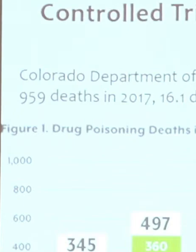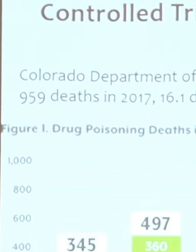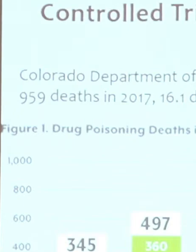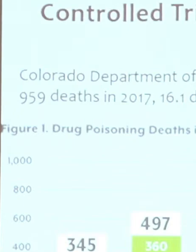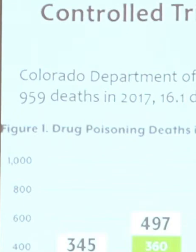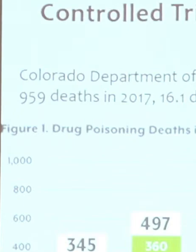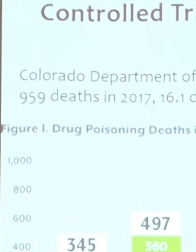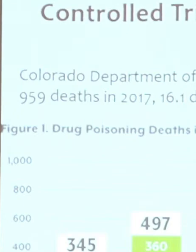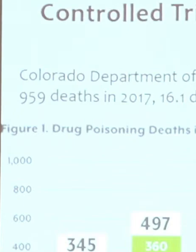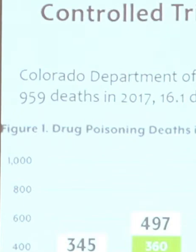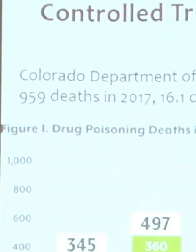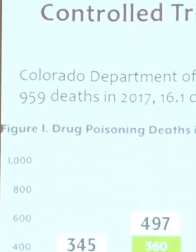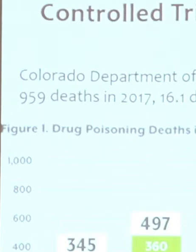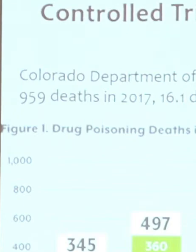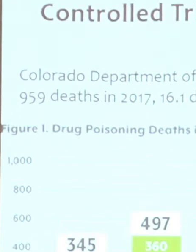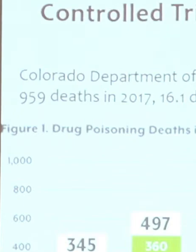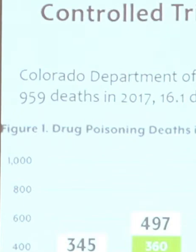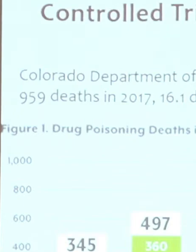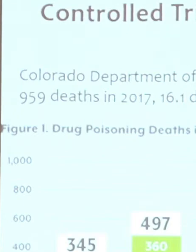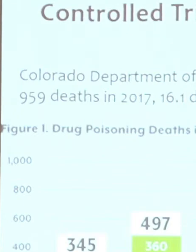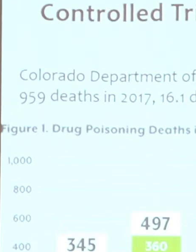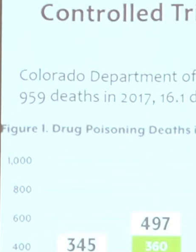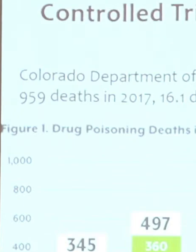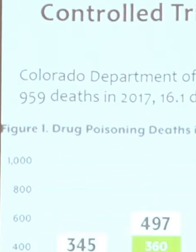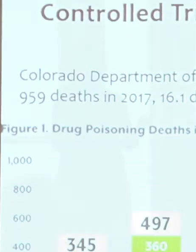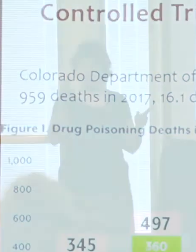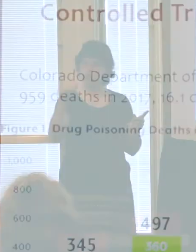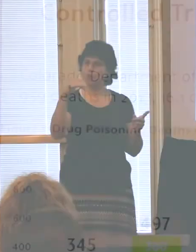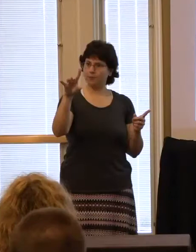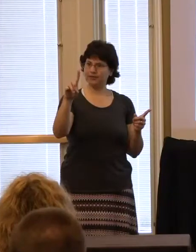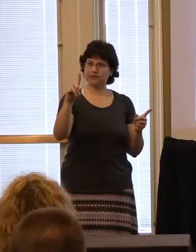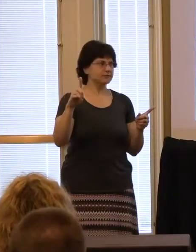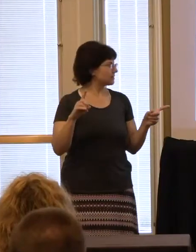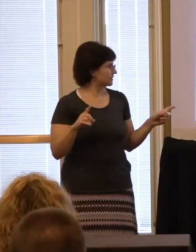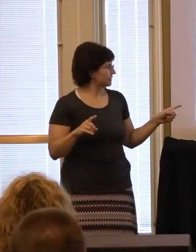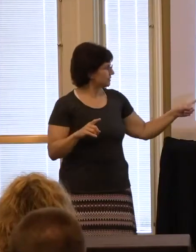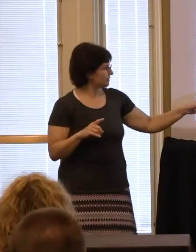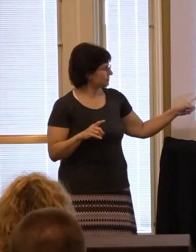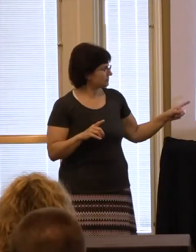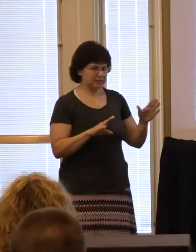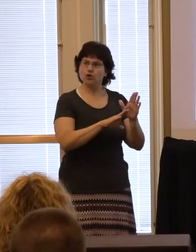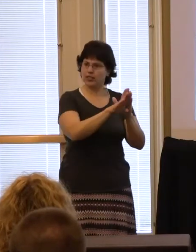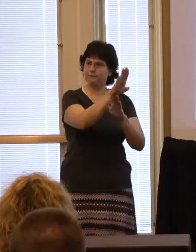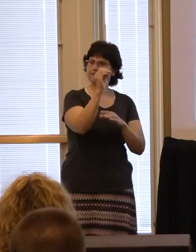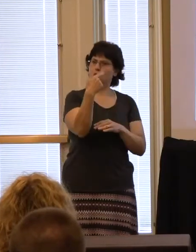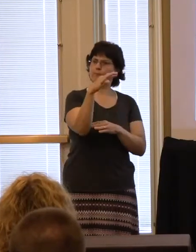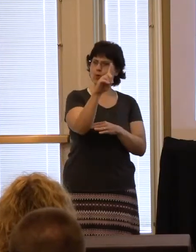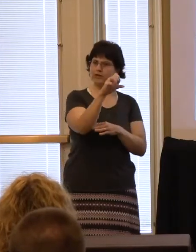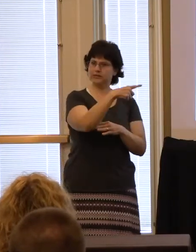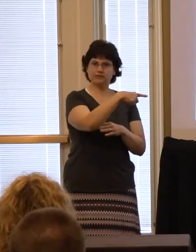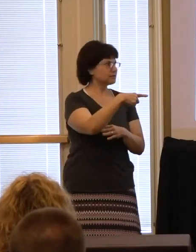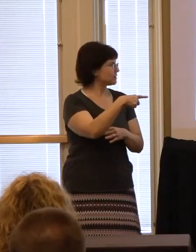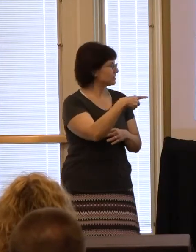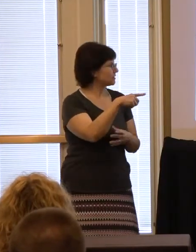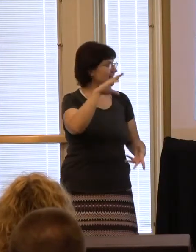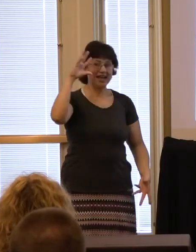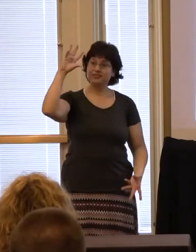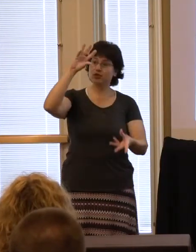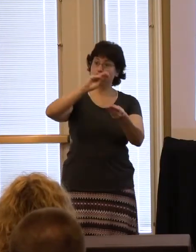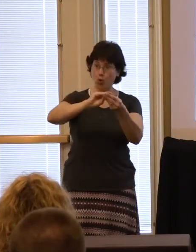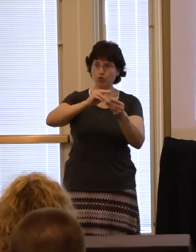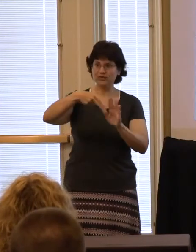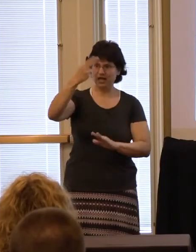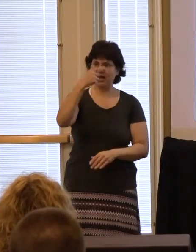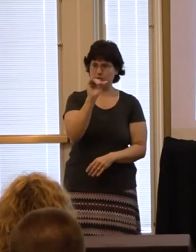deaths. Opiate versus non-opiate. So the opiate death rate is still climbing, and the total death rate is